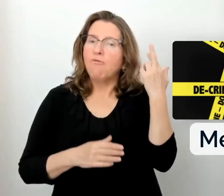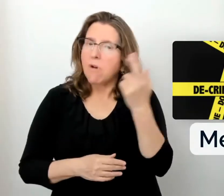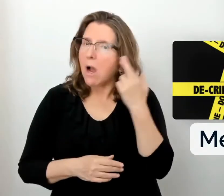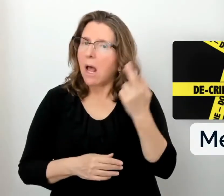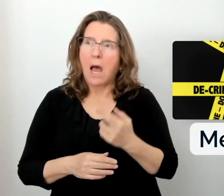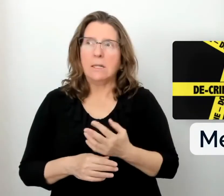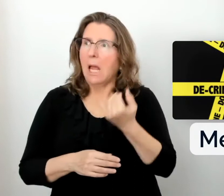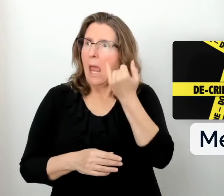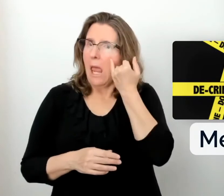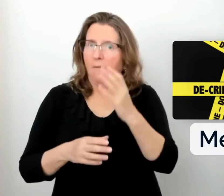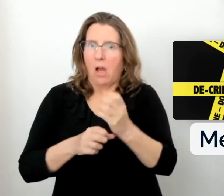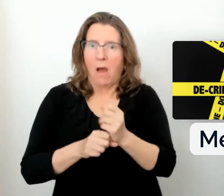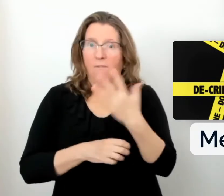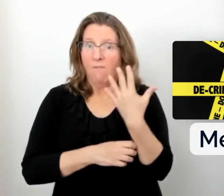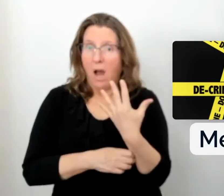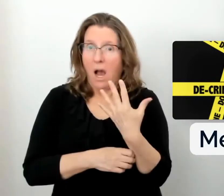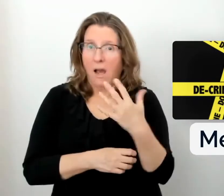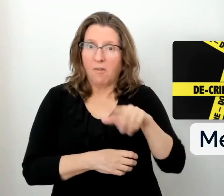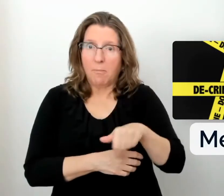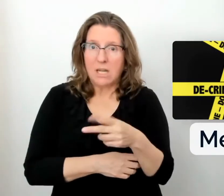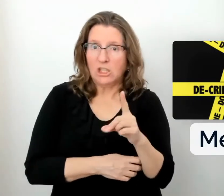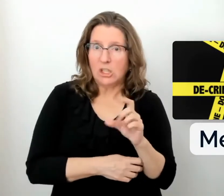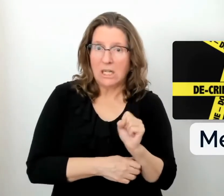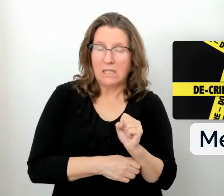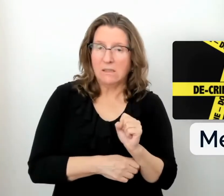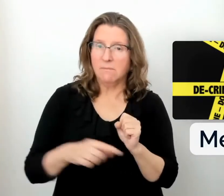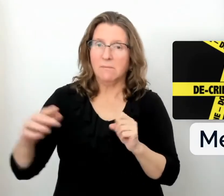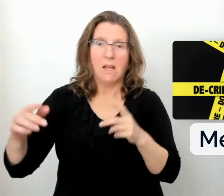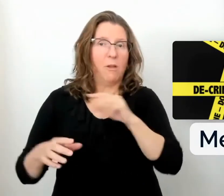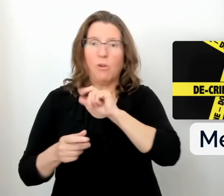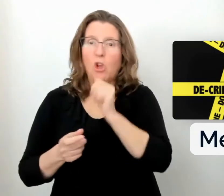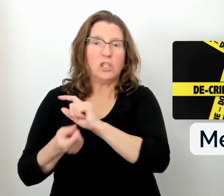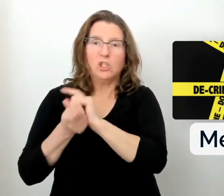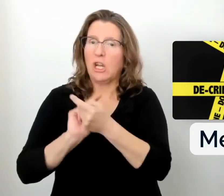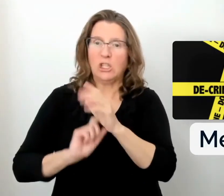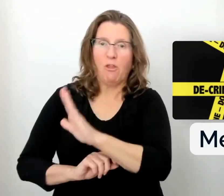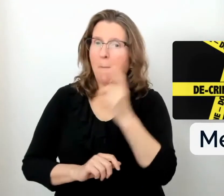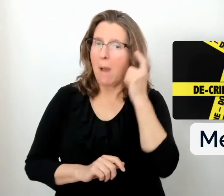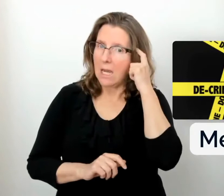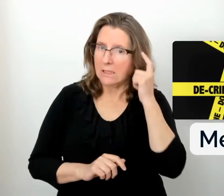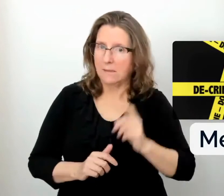I realized if I had earned 5 PhDs, their opinion of me would never